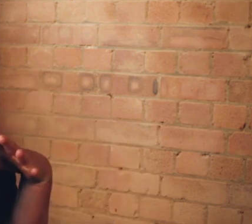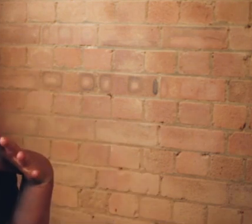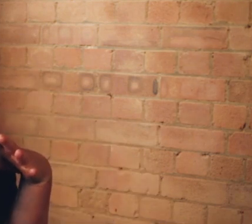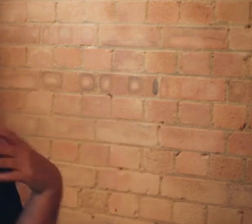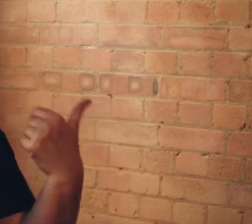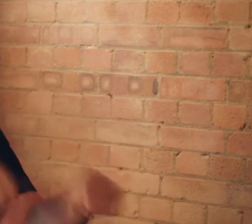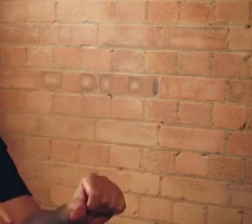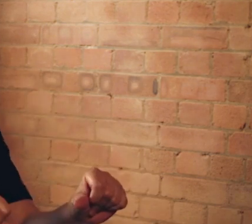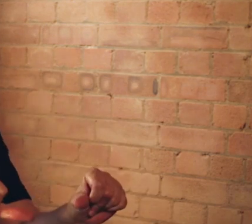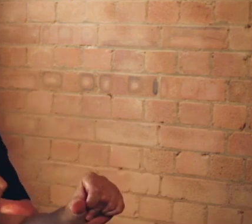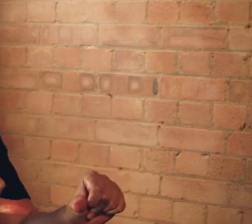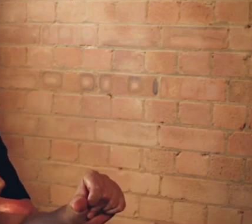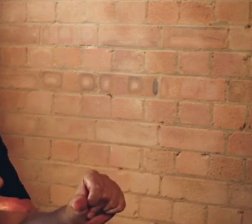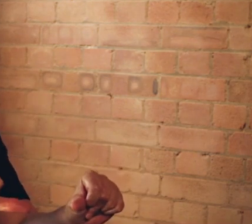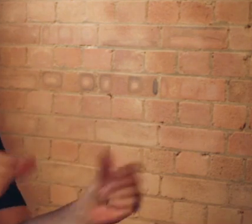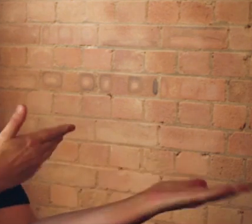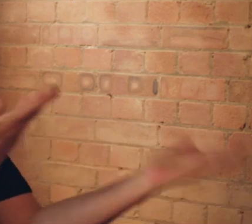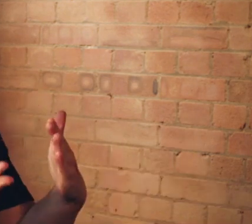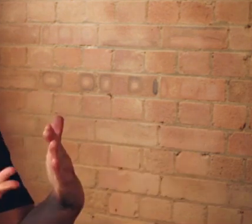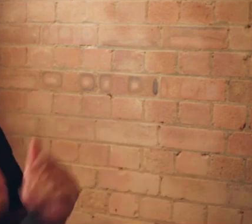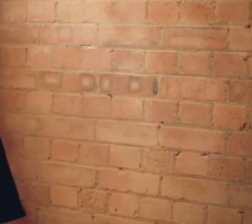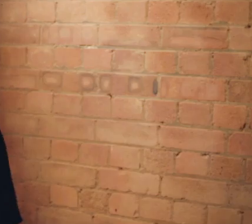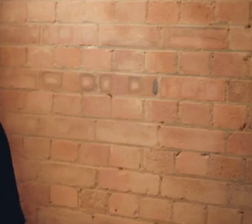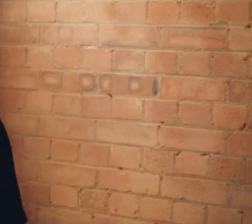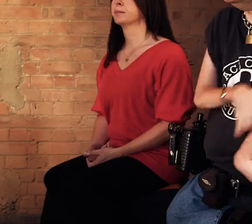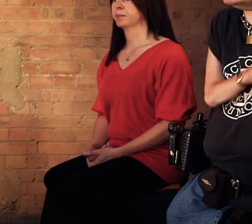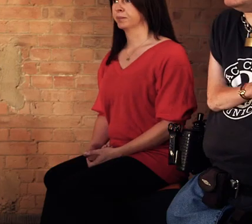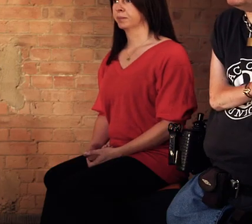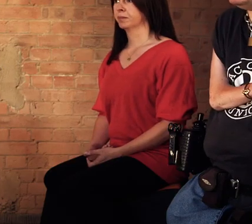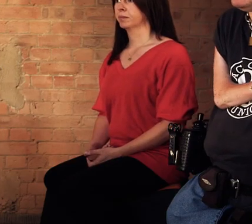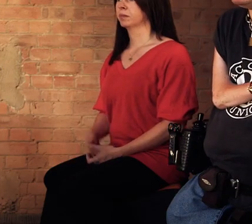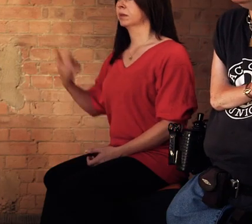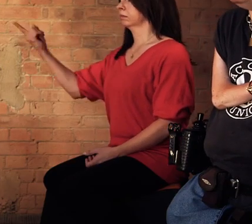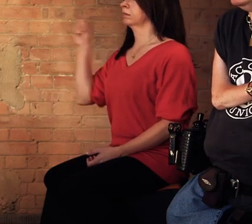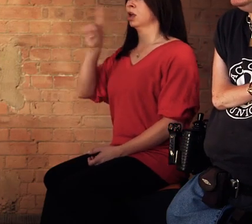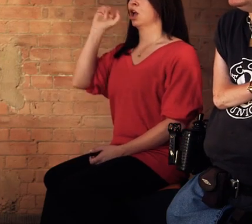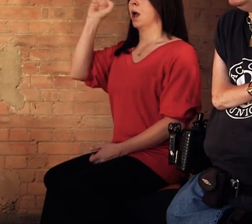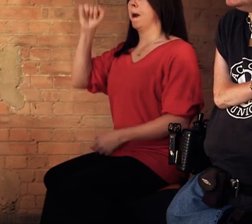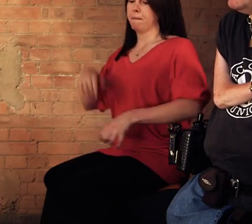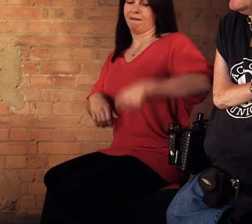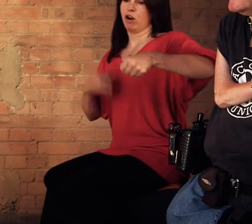when we can say the course is up and running. Come on board. Someone with a bag full of money who's looking for something to